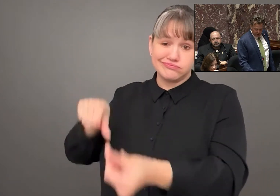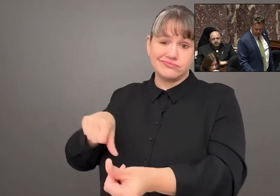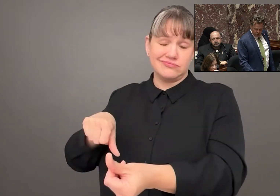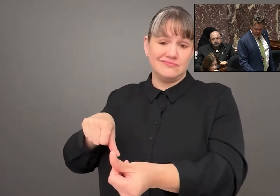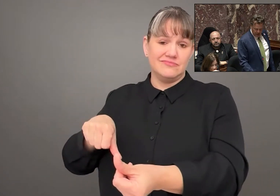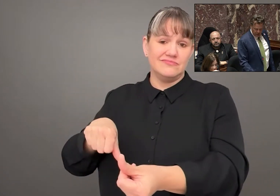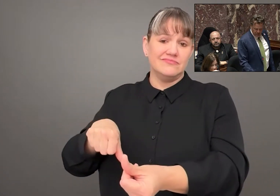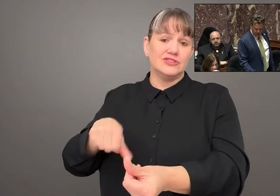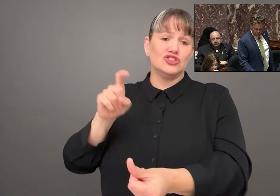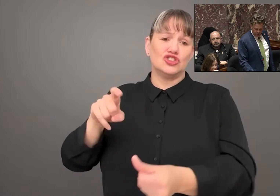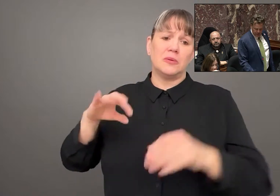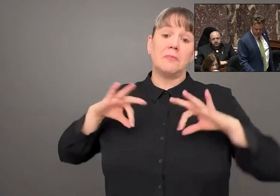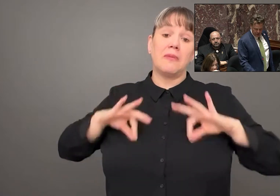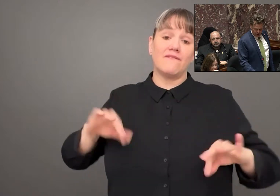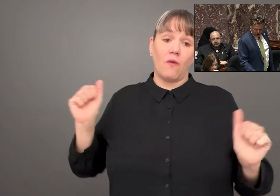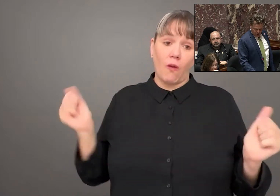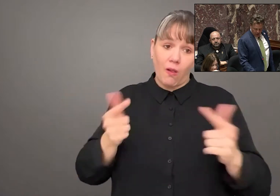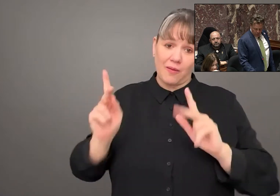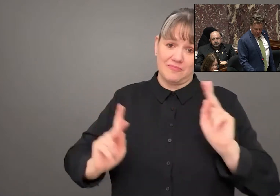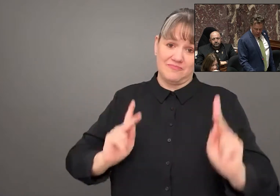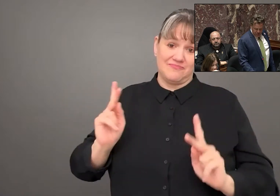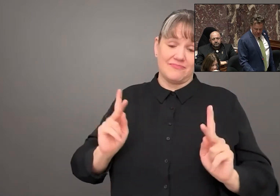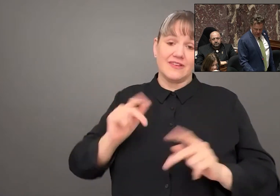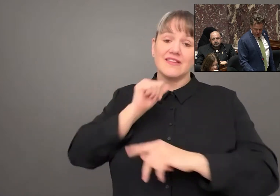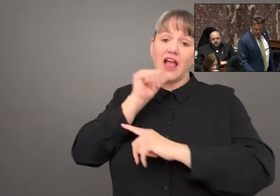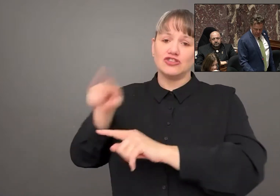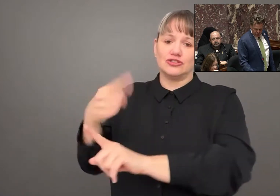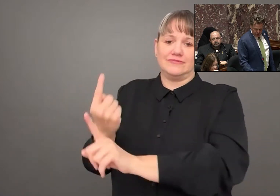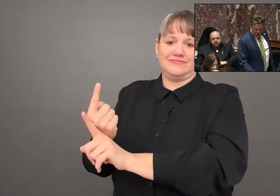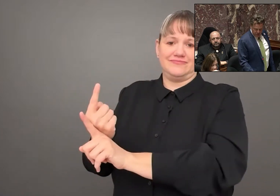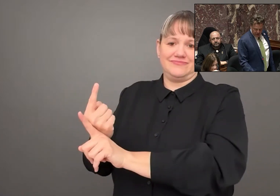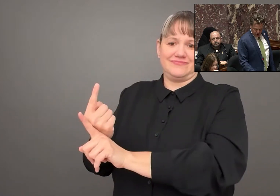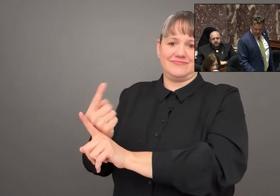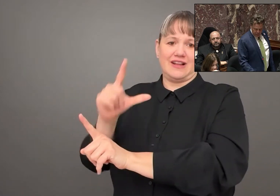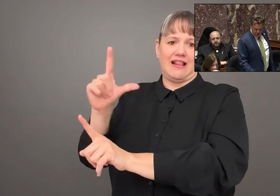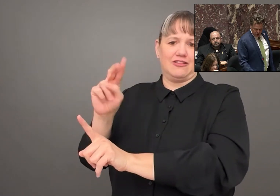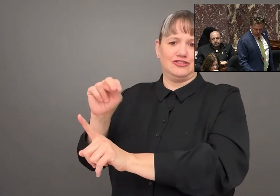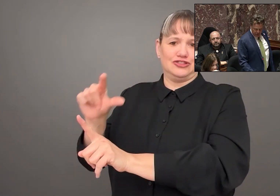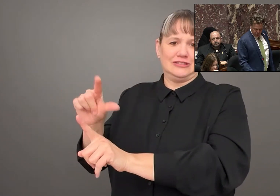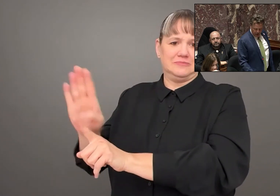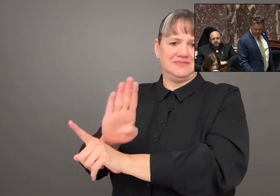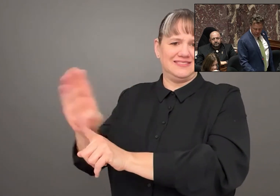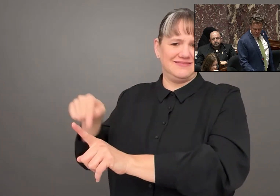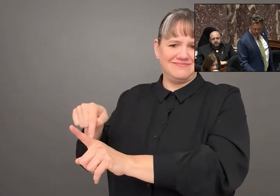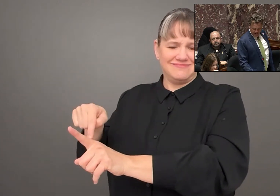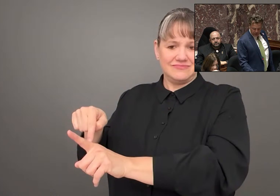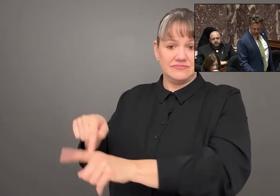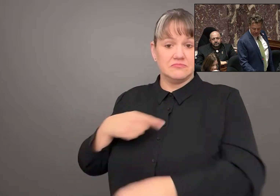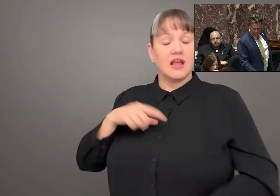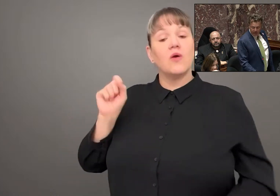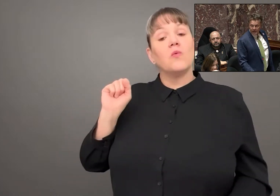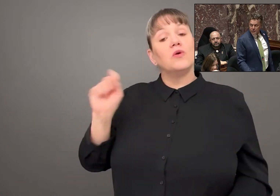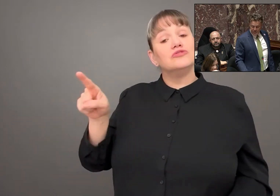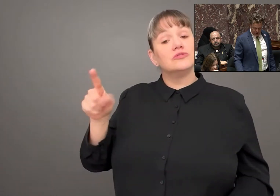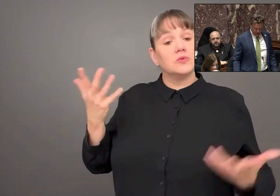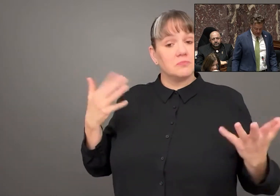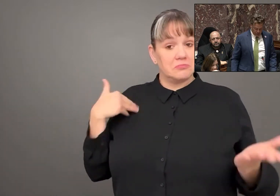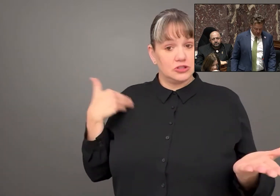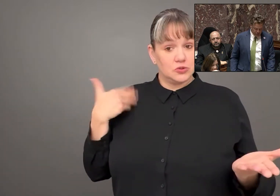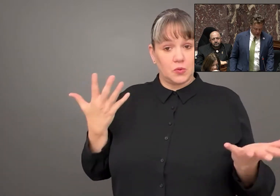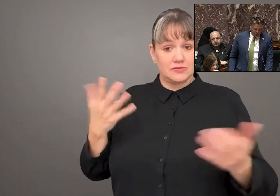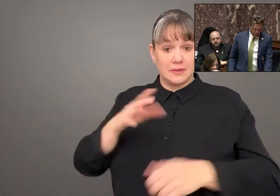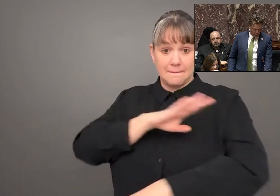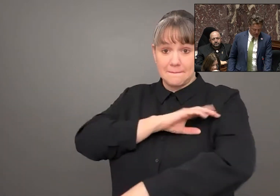the fracked methane LNG export industry. My question is for the Minister of Energy. It seems to be BC Hydro's responsibility to supply electricity